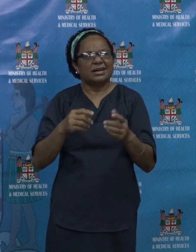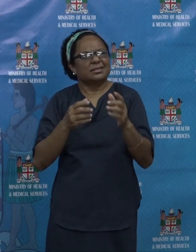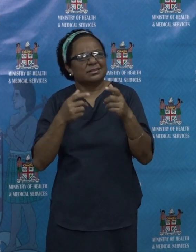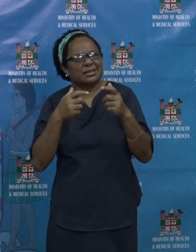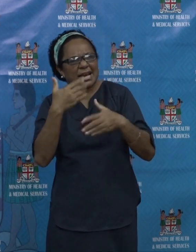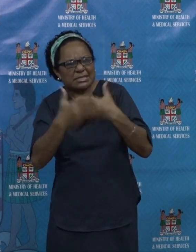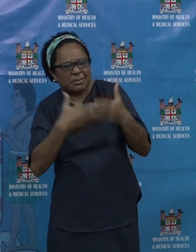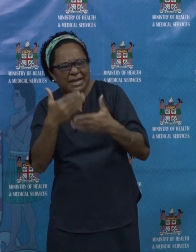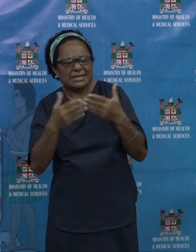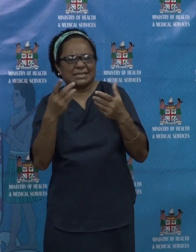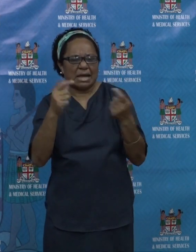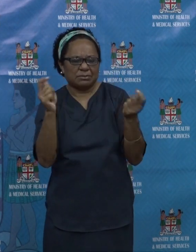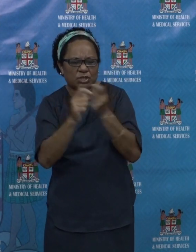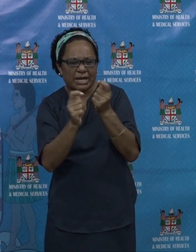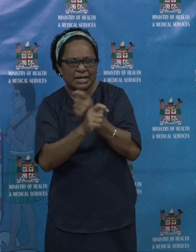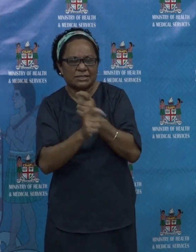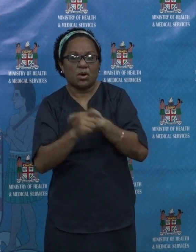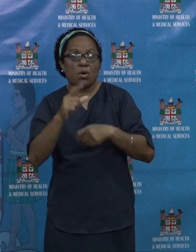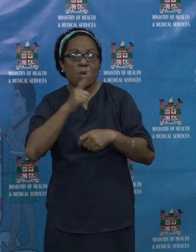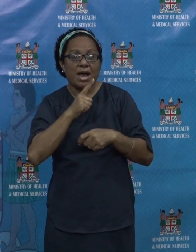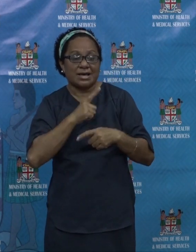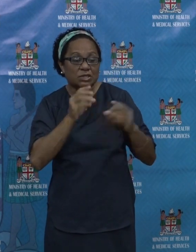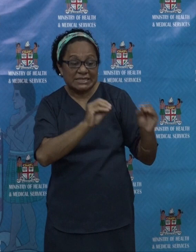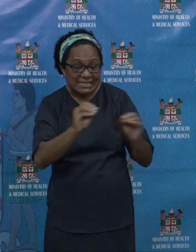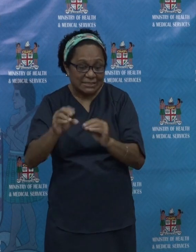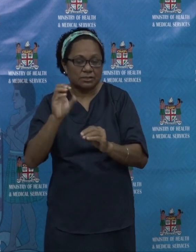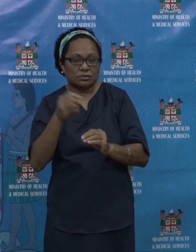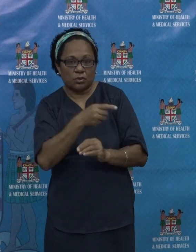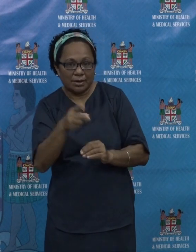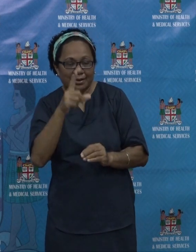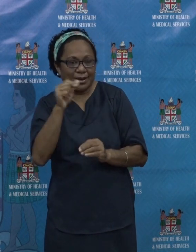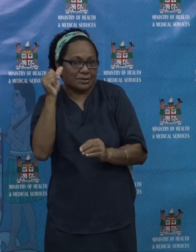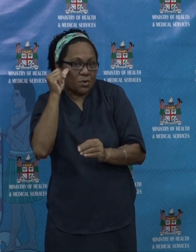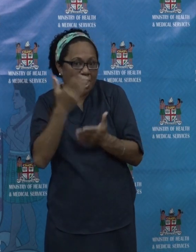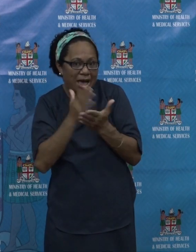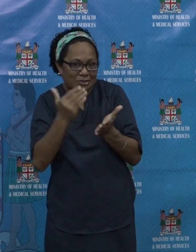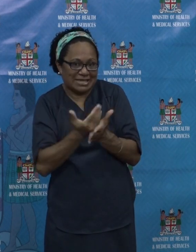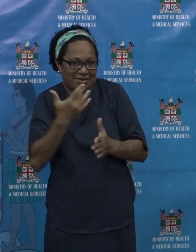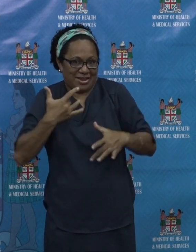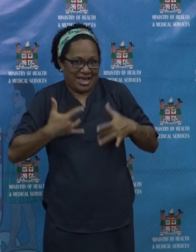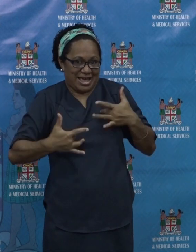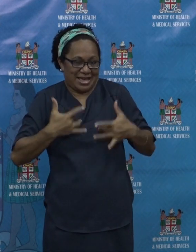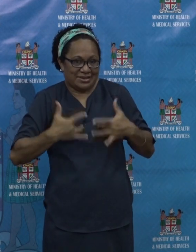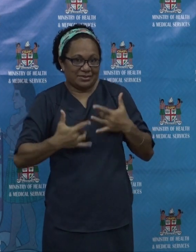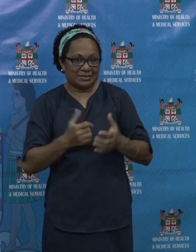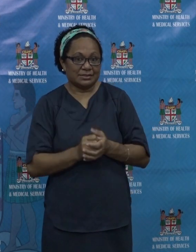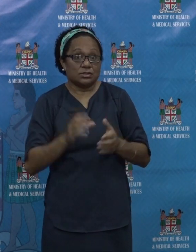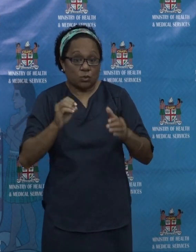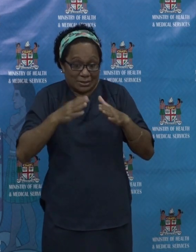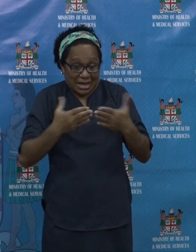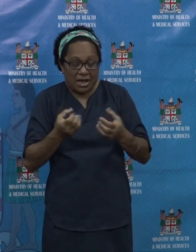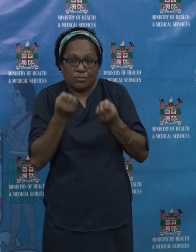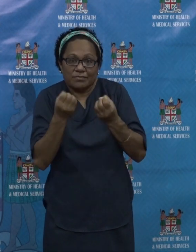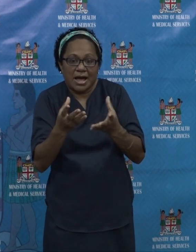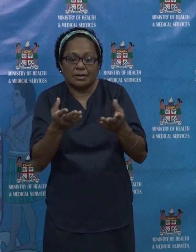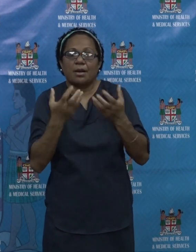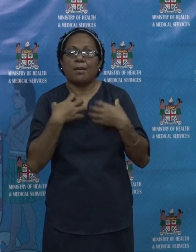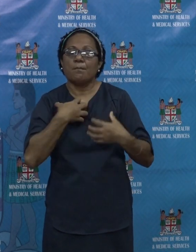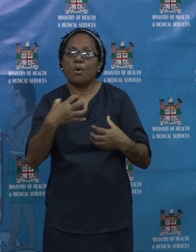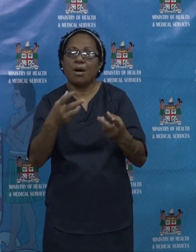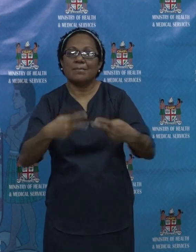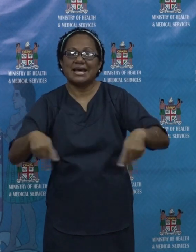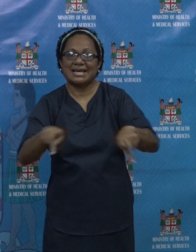we have made to build up our extra capacity to save lives. We have increased critical care spaces and access